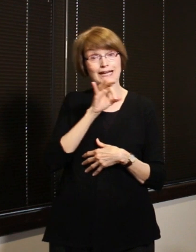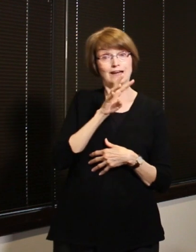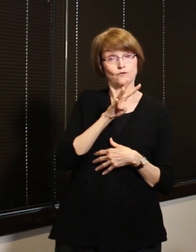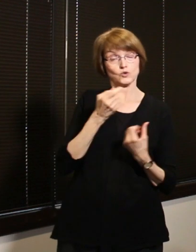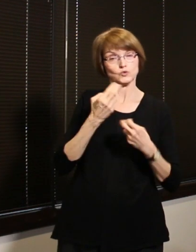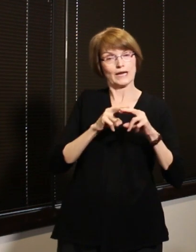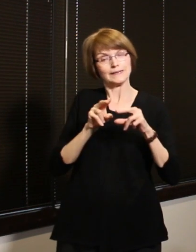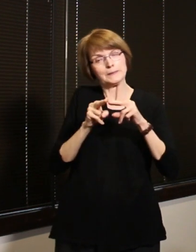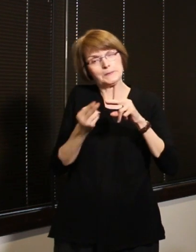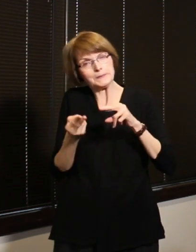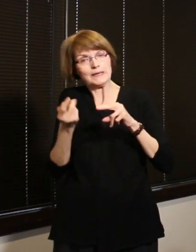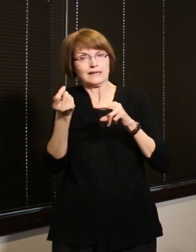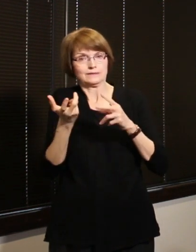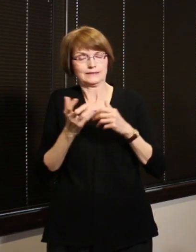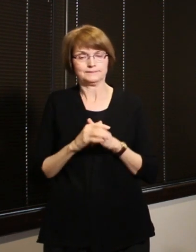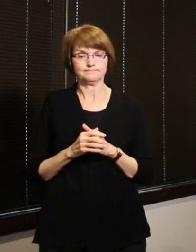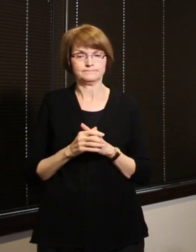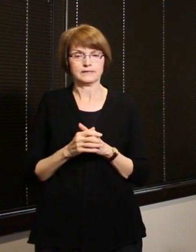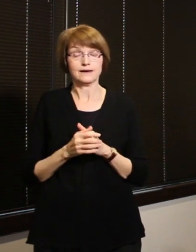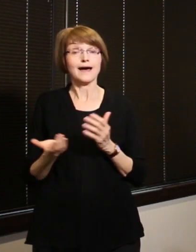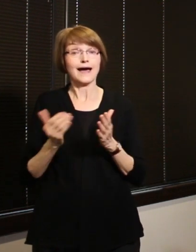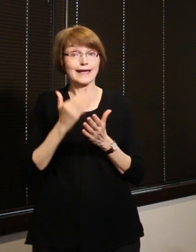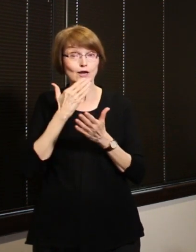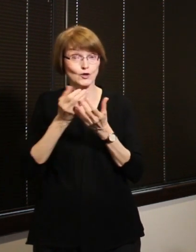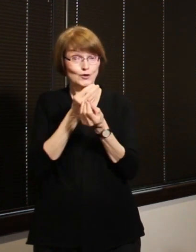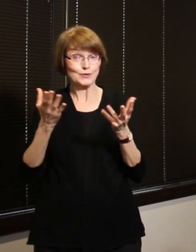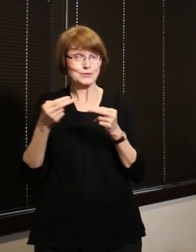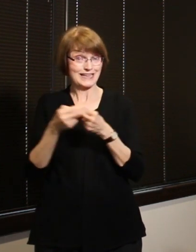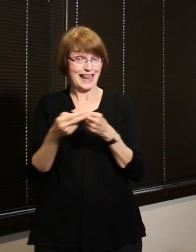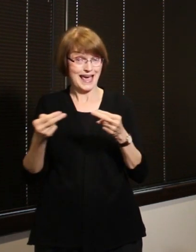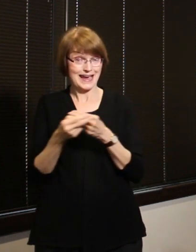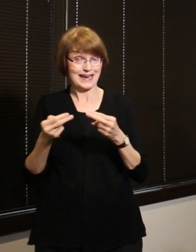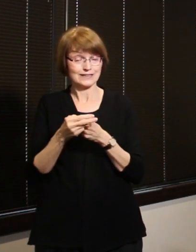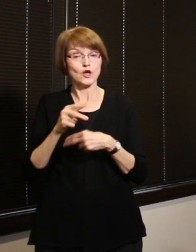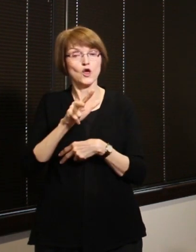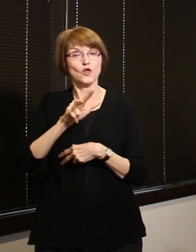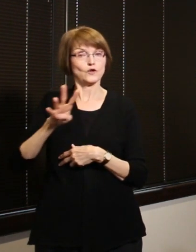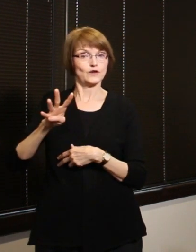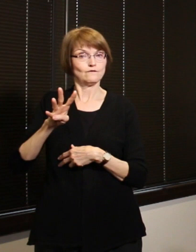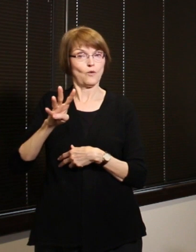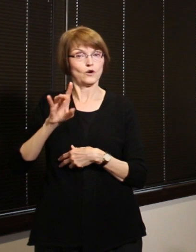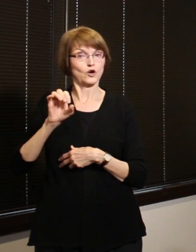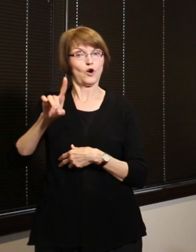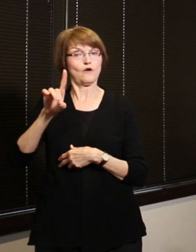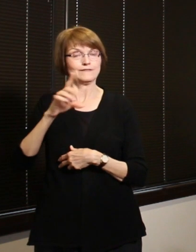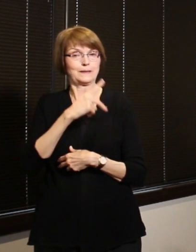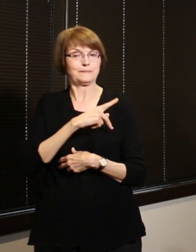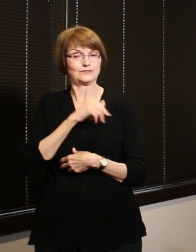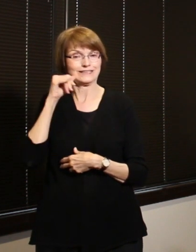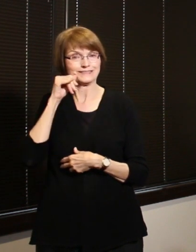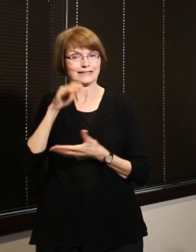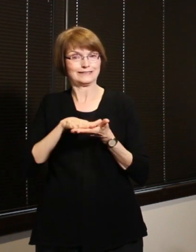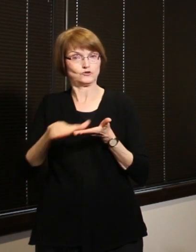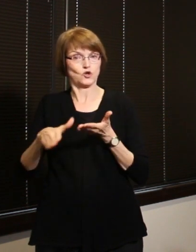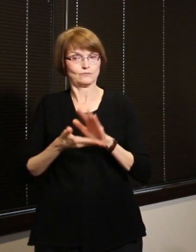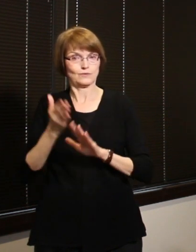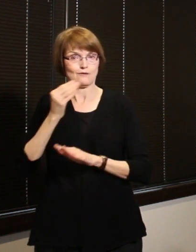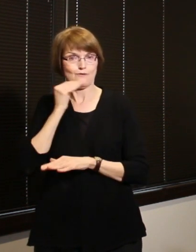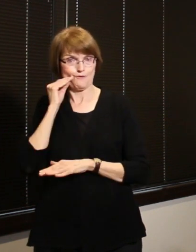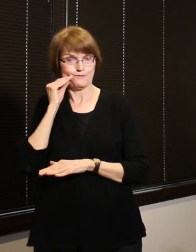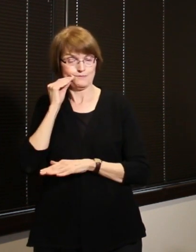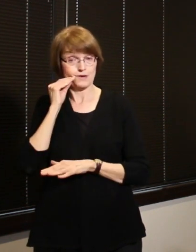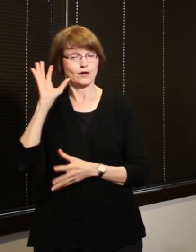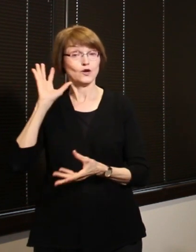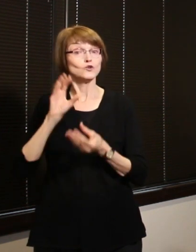yesterday. And again, our good news slide, we discharged 34 COVID patients yesterday, bringing our